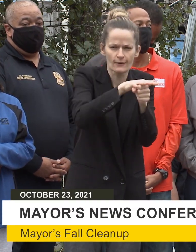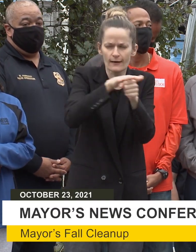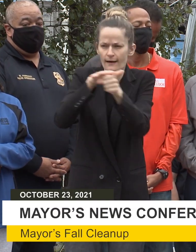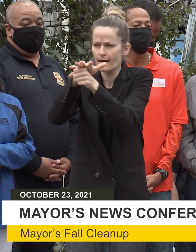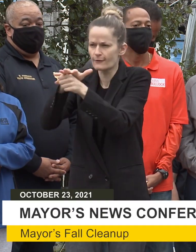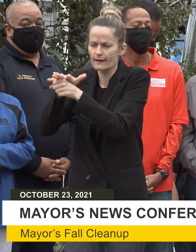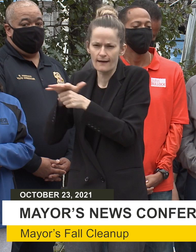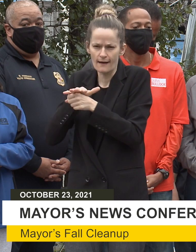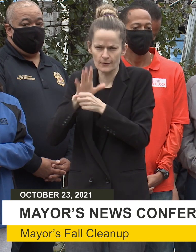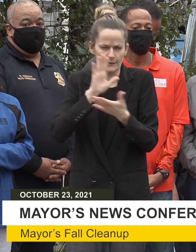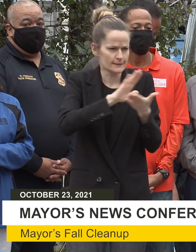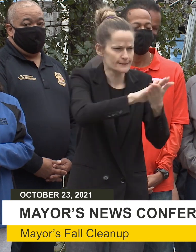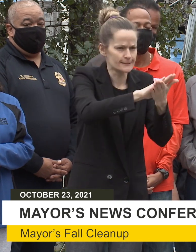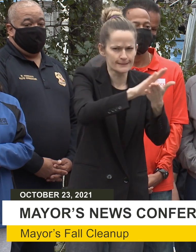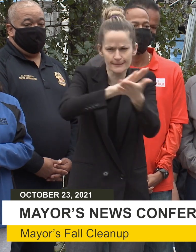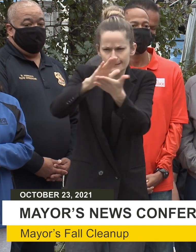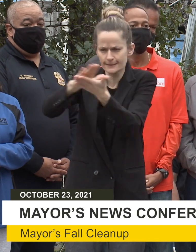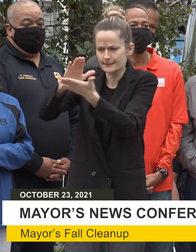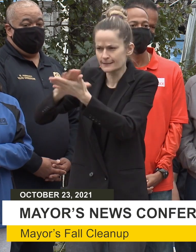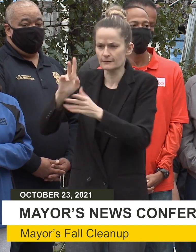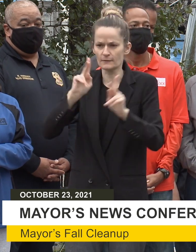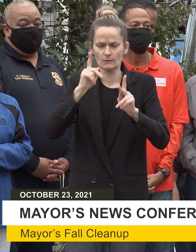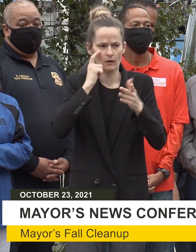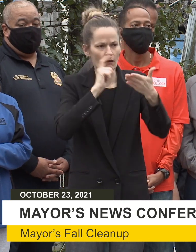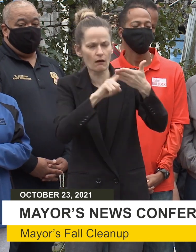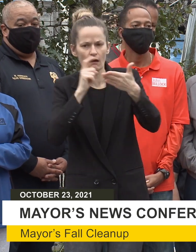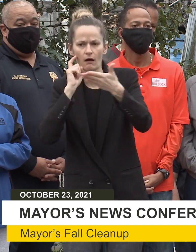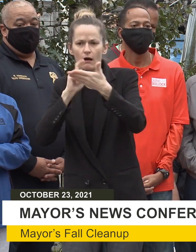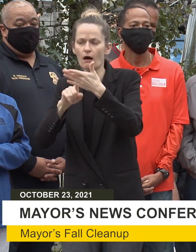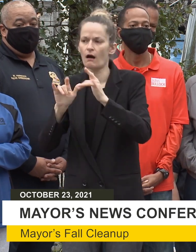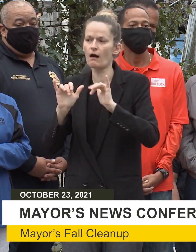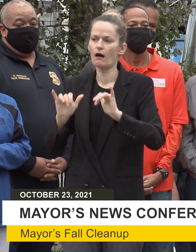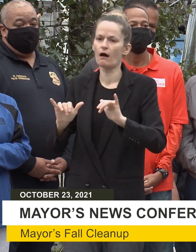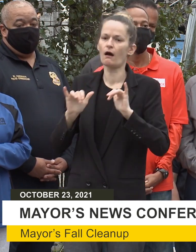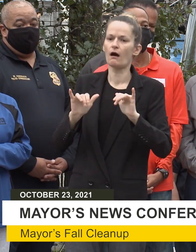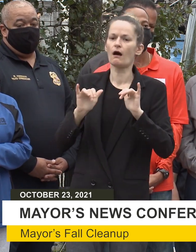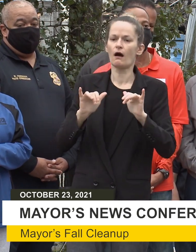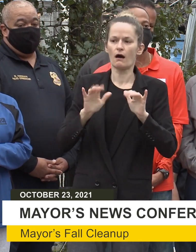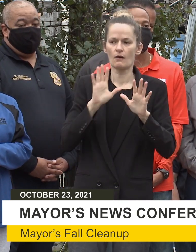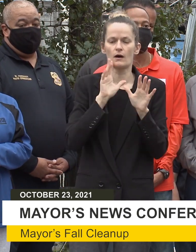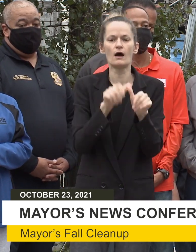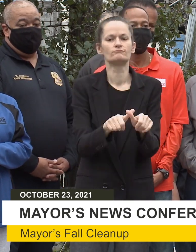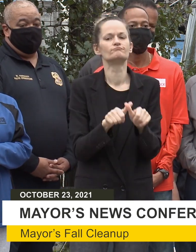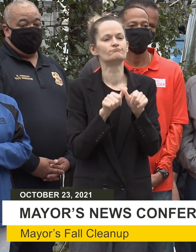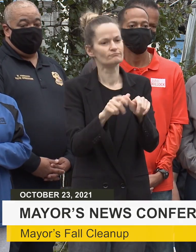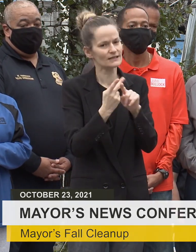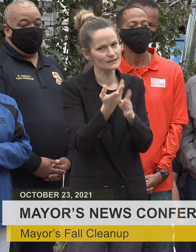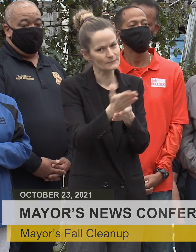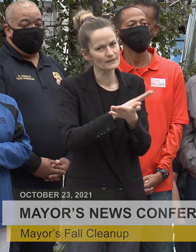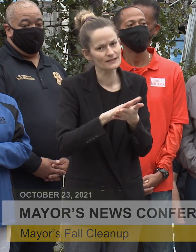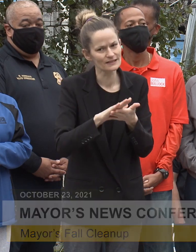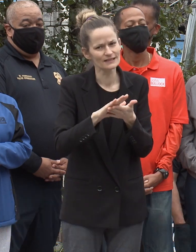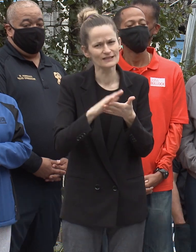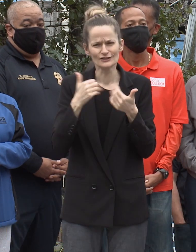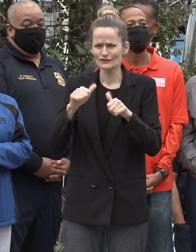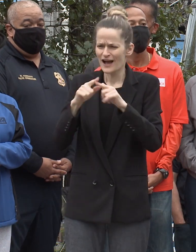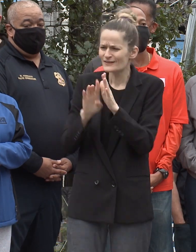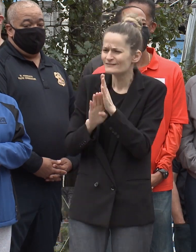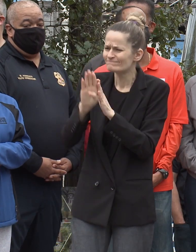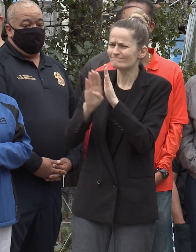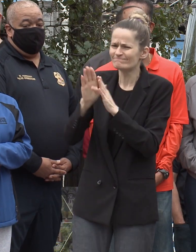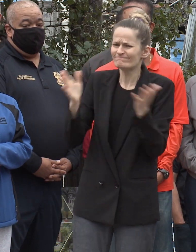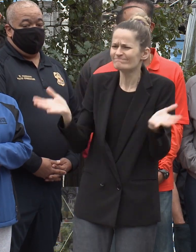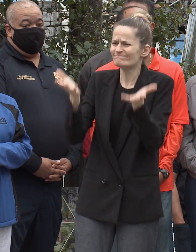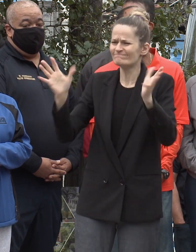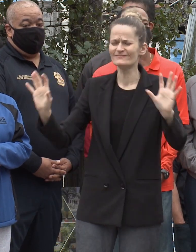in the neighborhood, so people get used to it and want to see it and continue to see it. And we want to continue to develop it with flowers